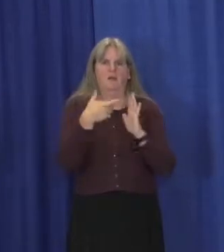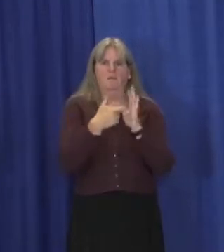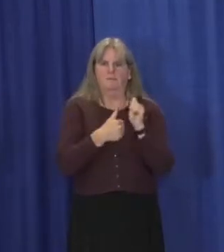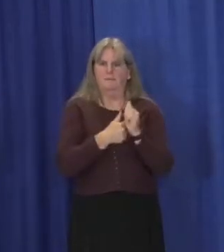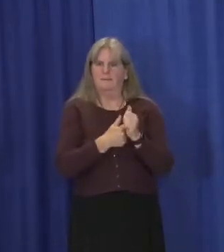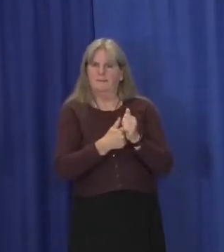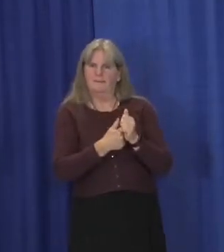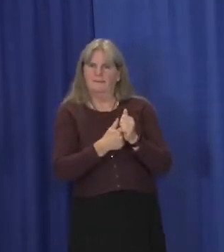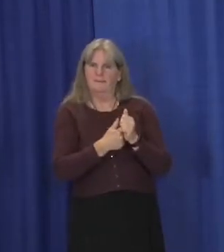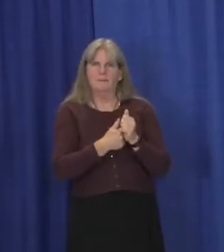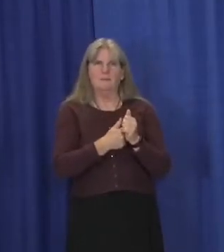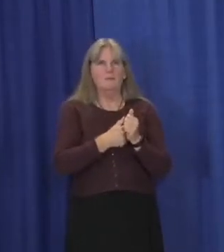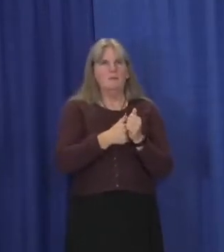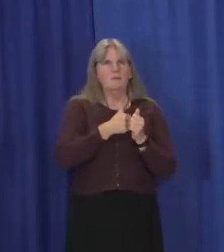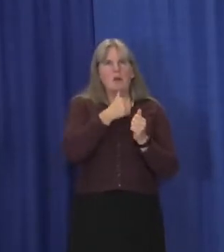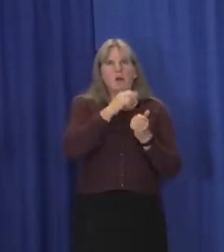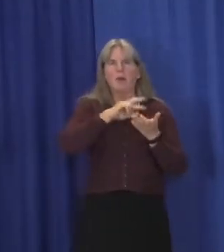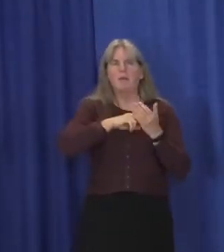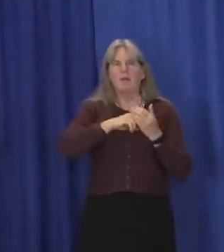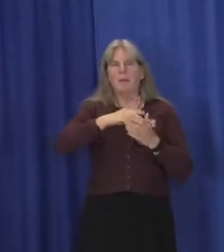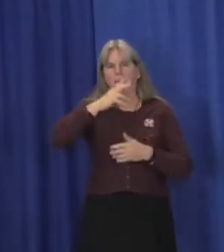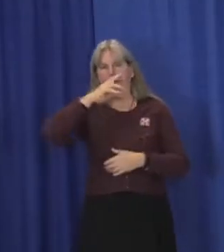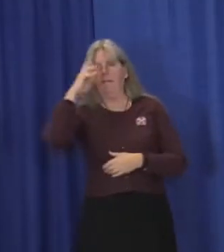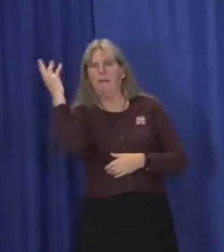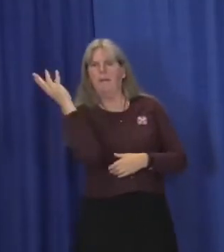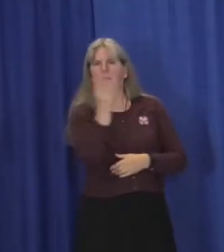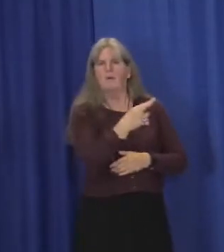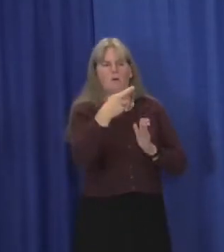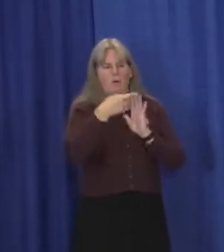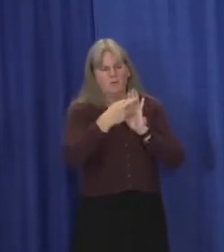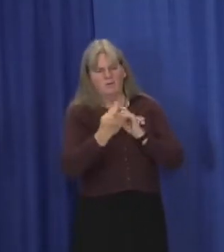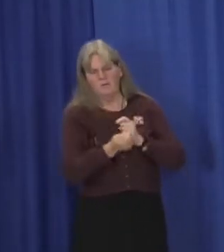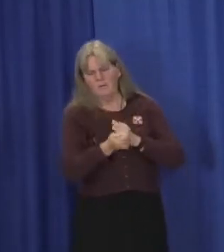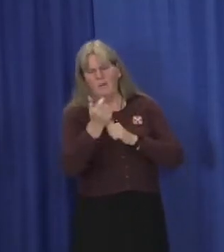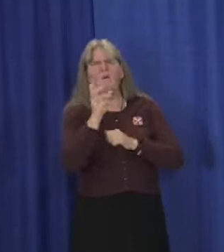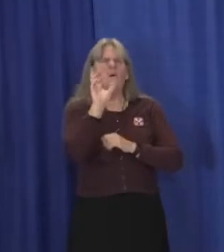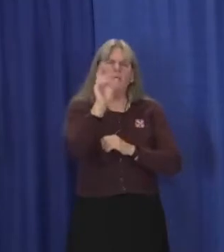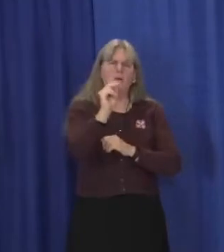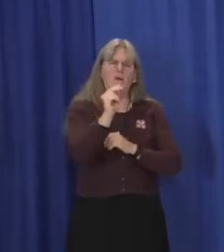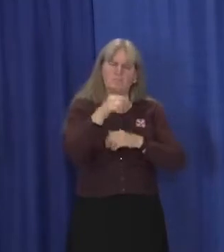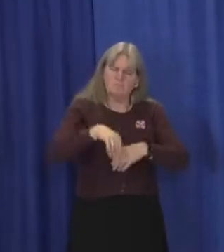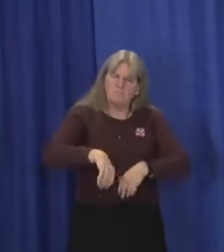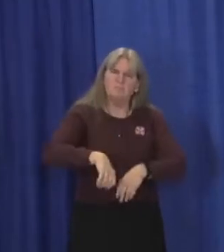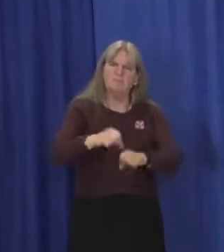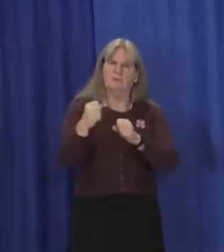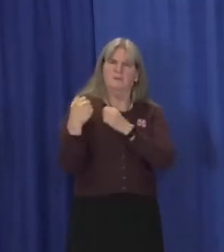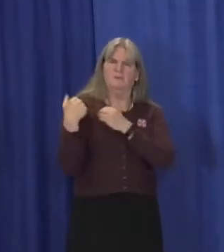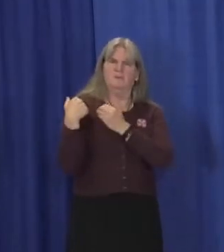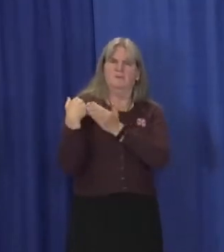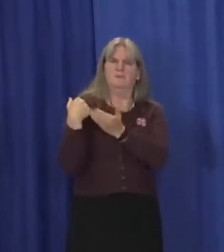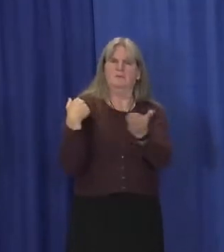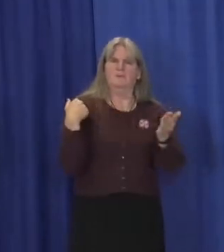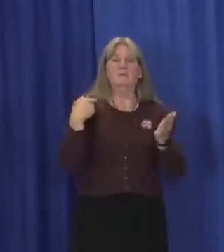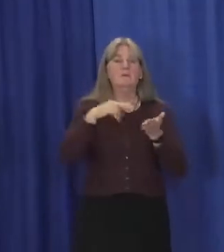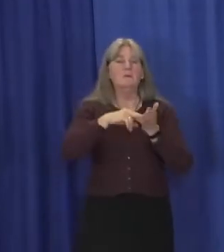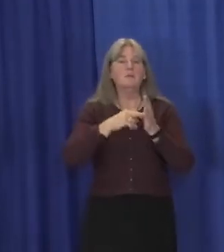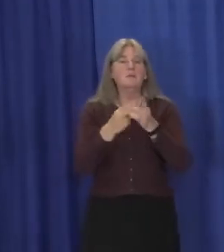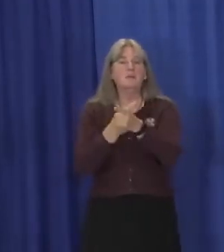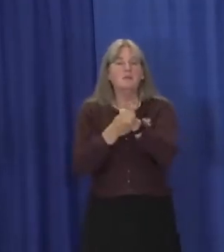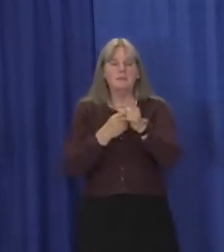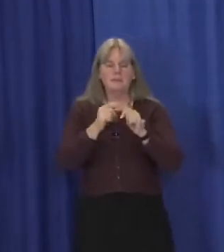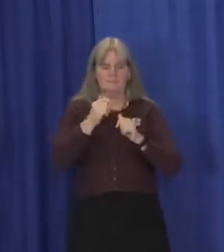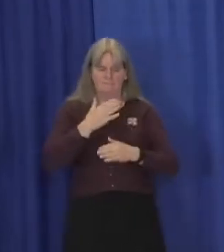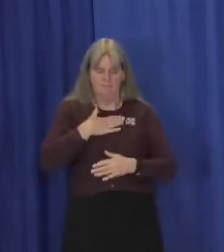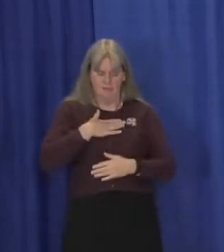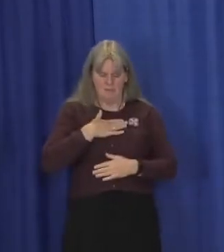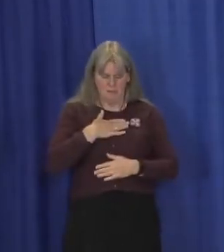This is not a license to abandon all measures, but rather a call for each of us to act responsibly. This means that we can each assess our